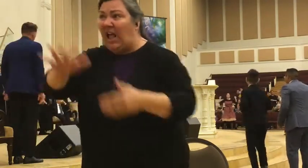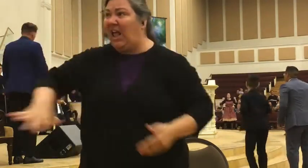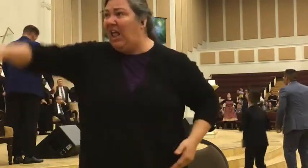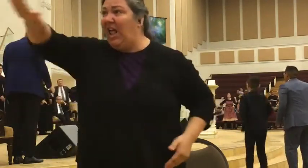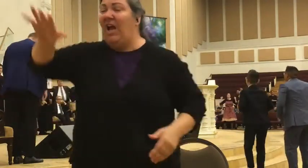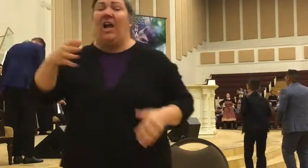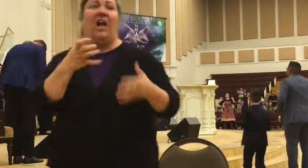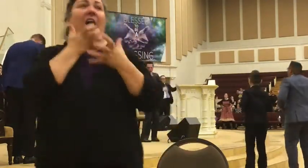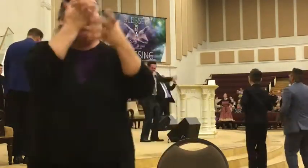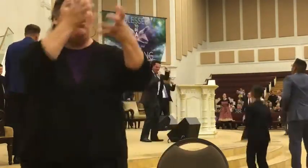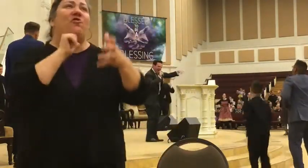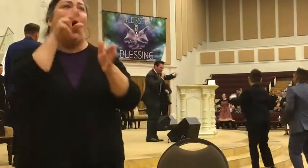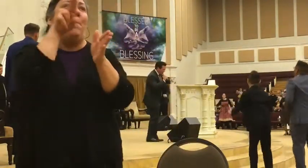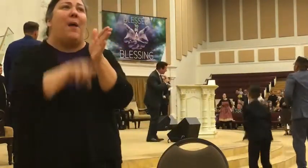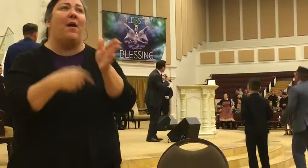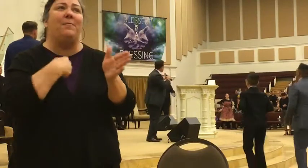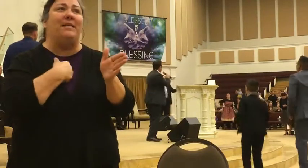don't bury me.